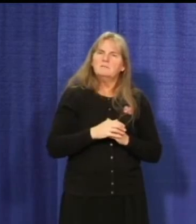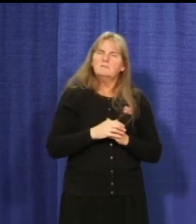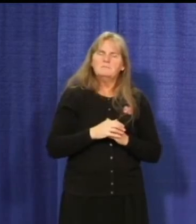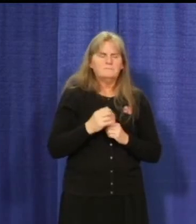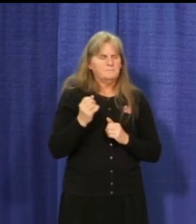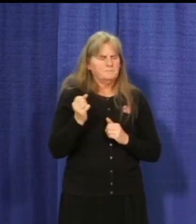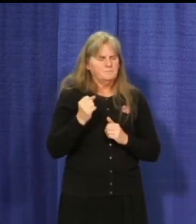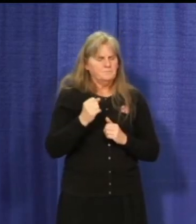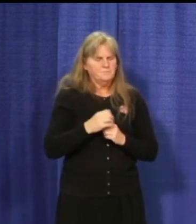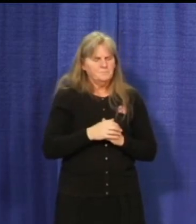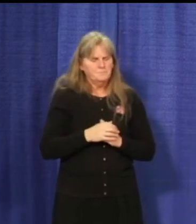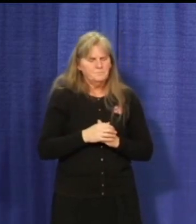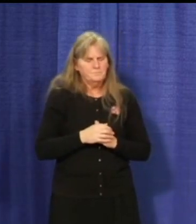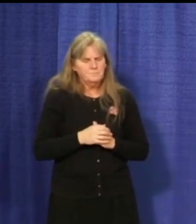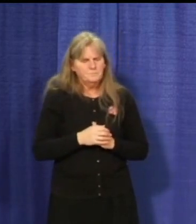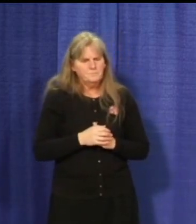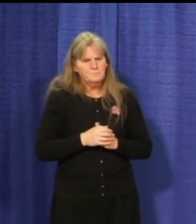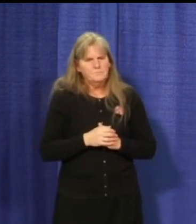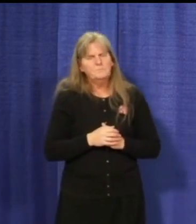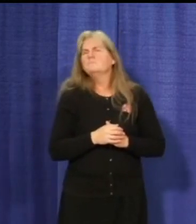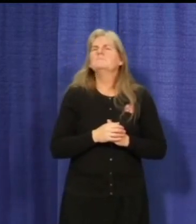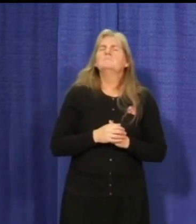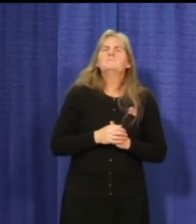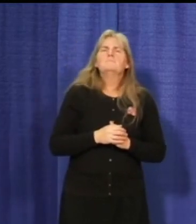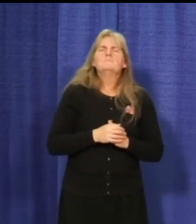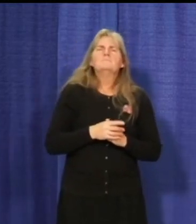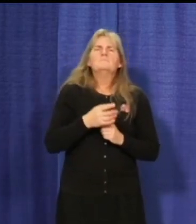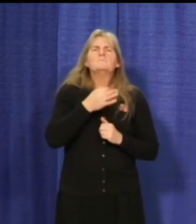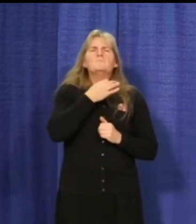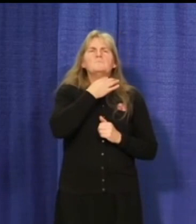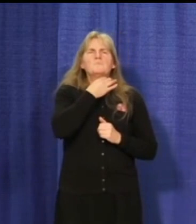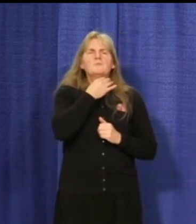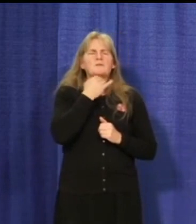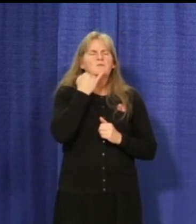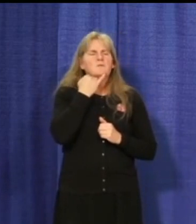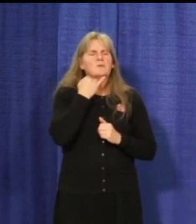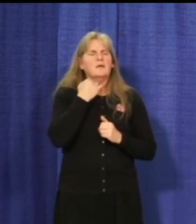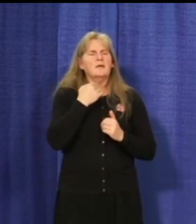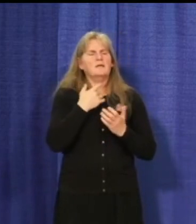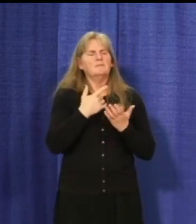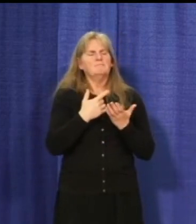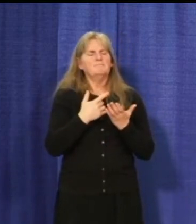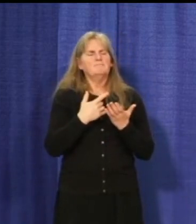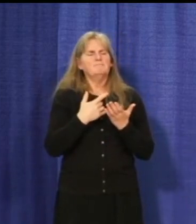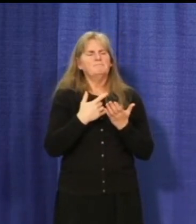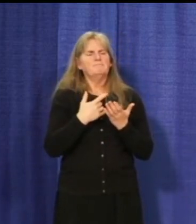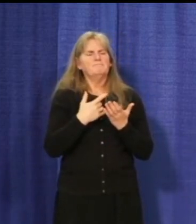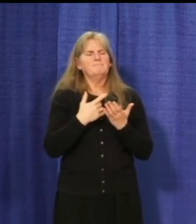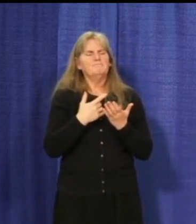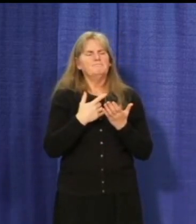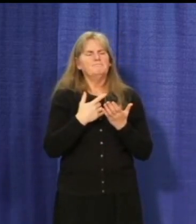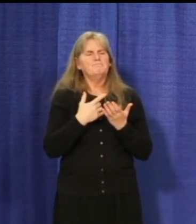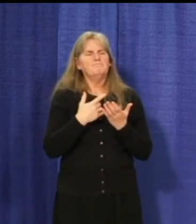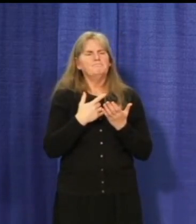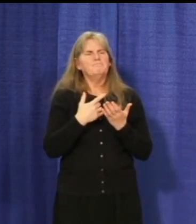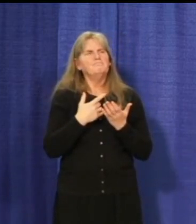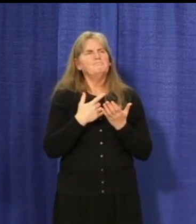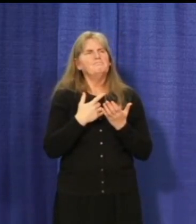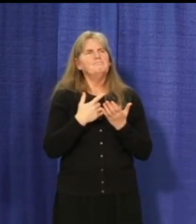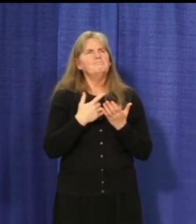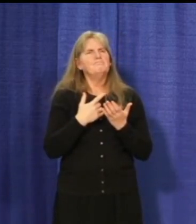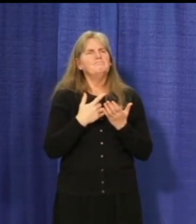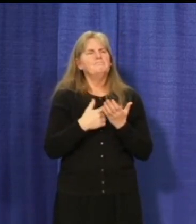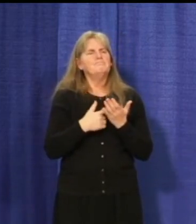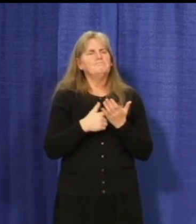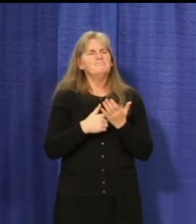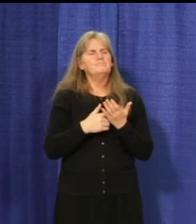Hi, yeah, I'm wondering if perhaps you could speak to some parents who are concerned and are hearing your advice, but are really just wondering why